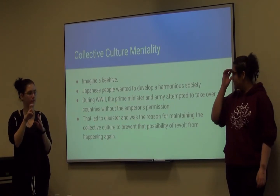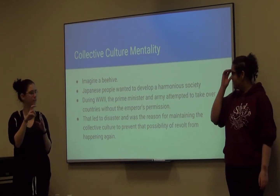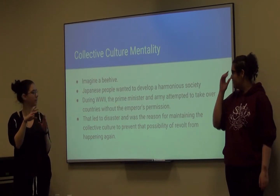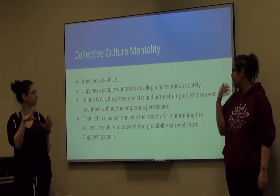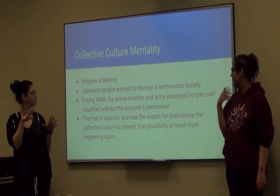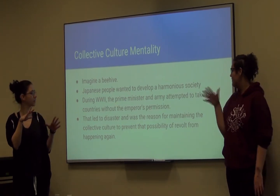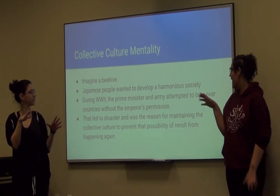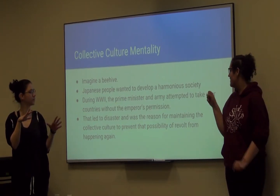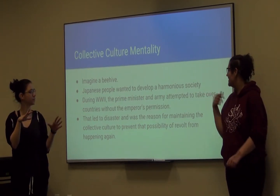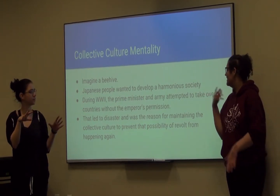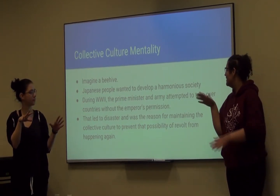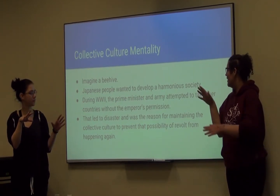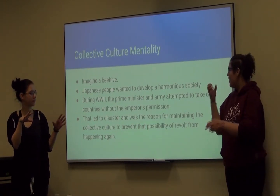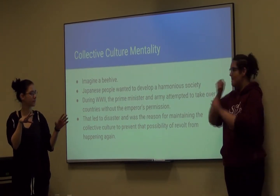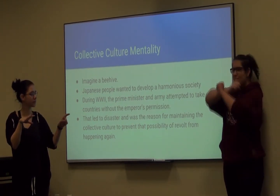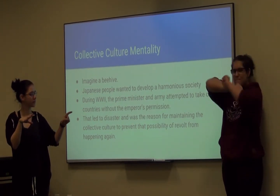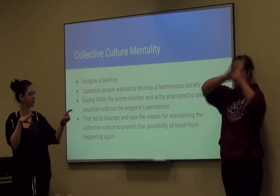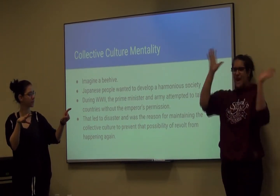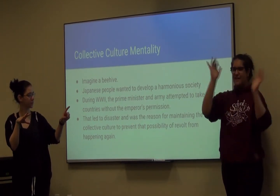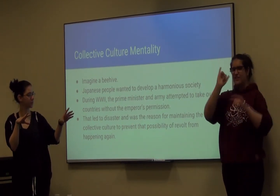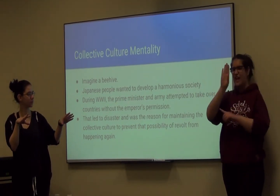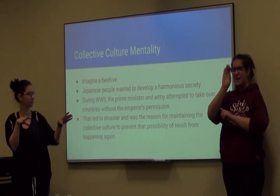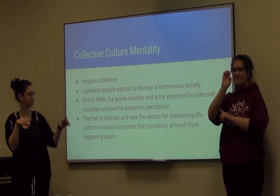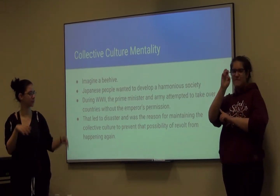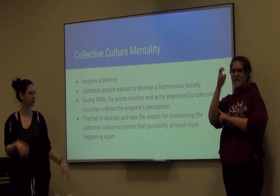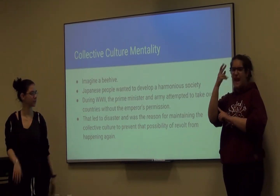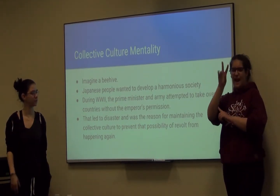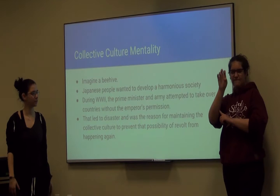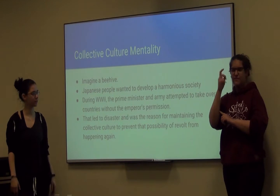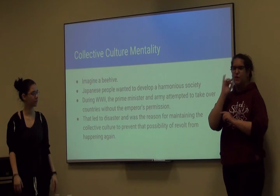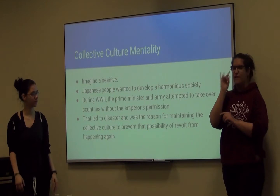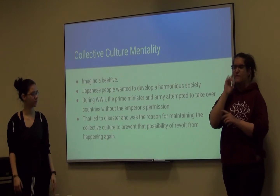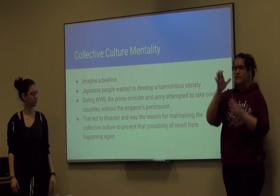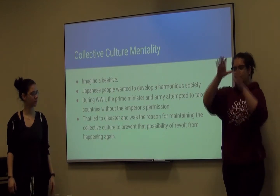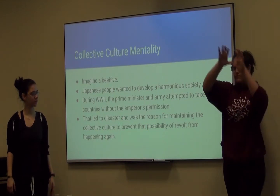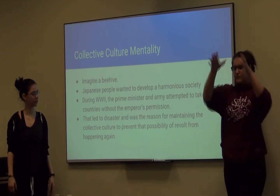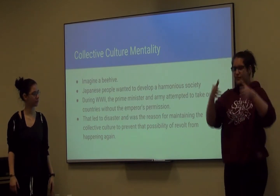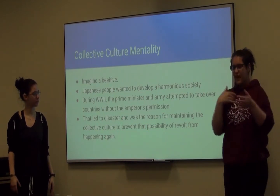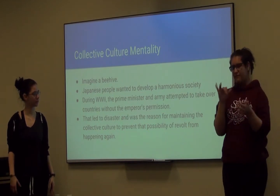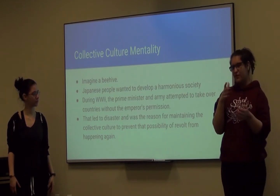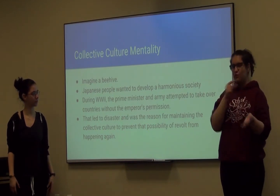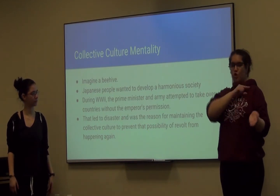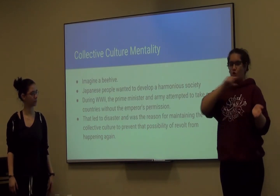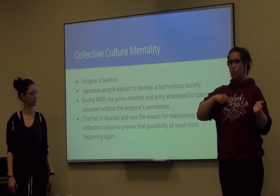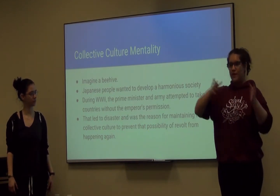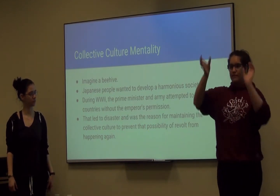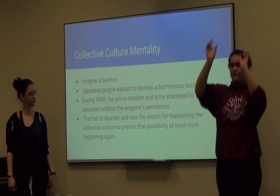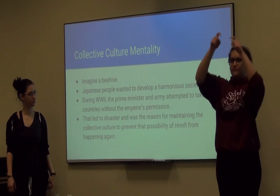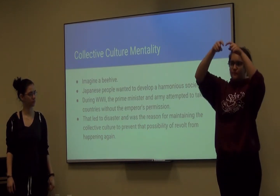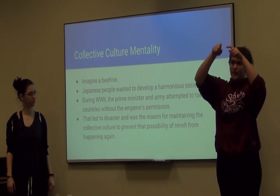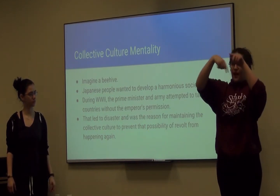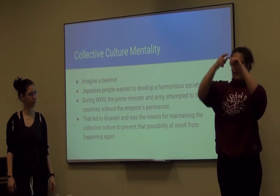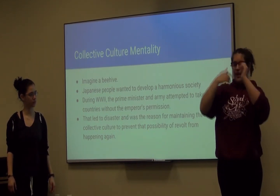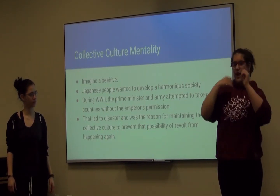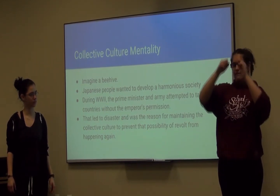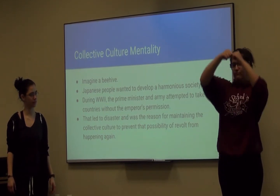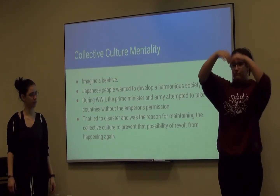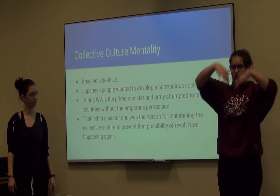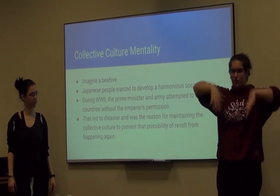So imagine Japan being like a beehive. Think about it. It's a big beehive with a queen bee at the top,